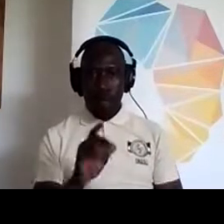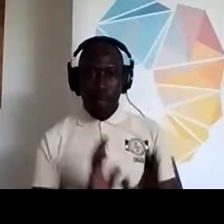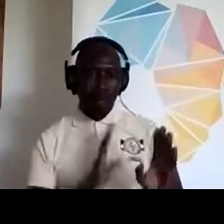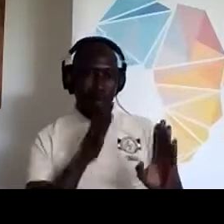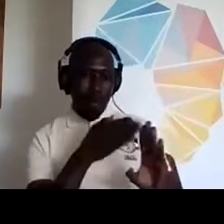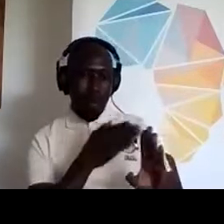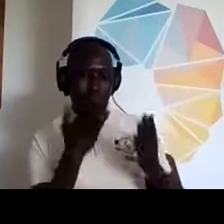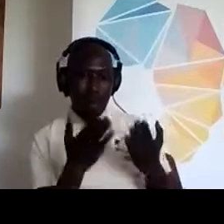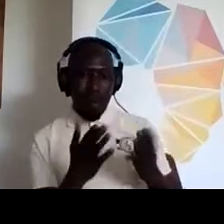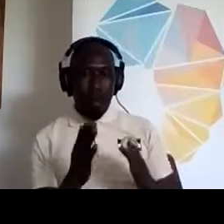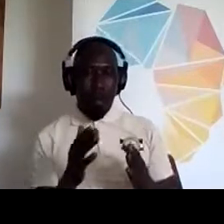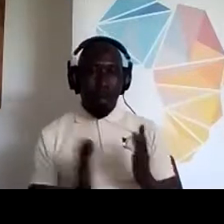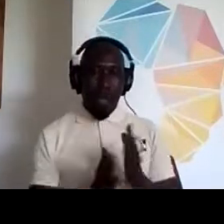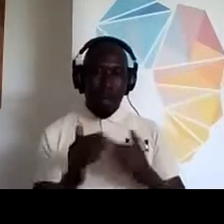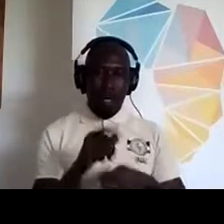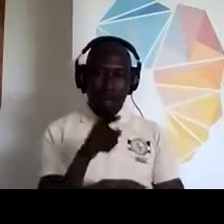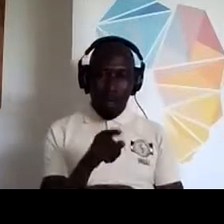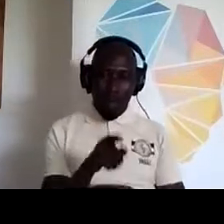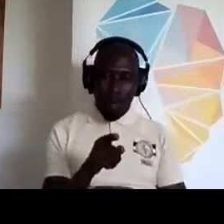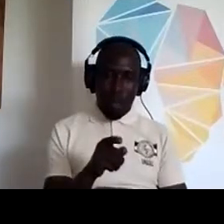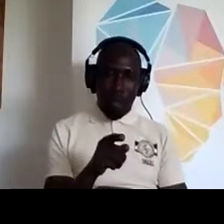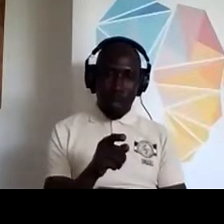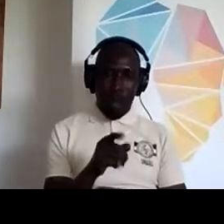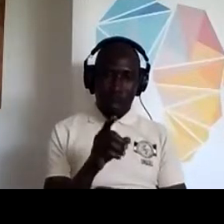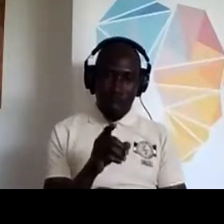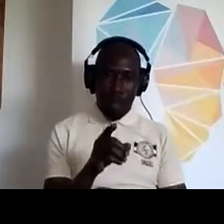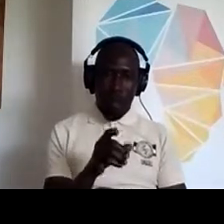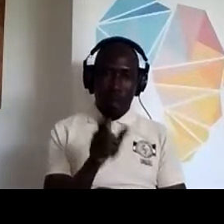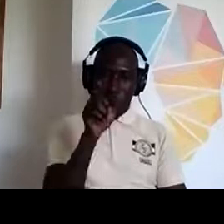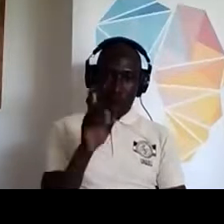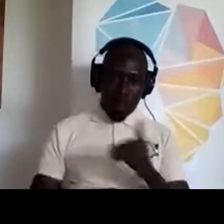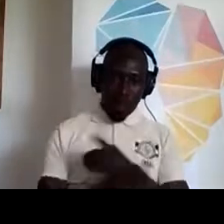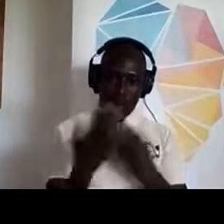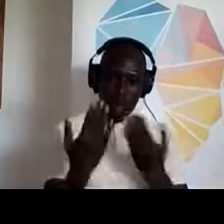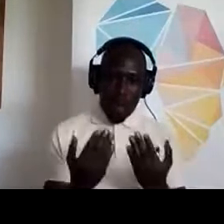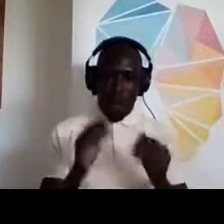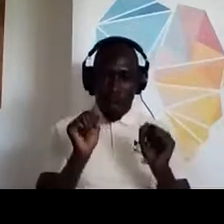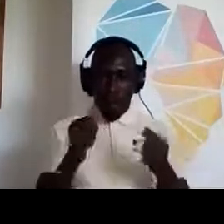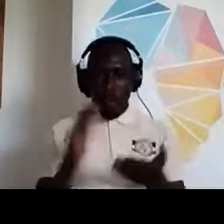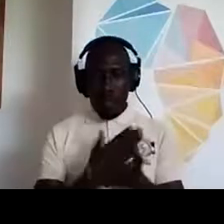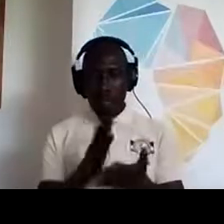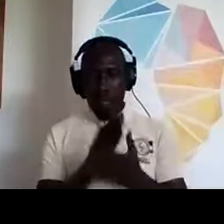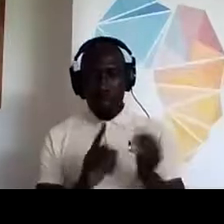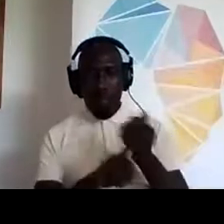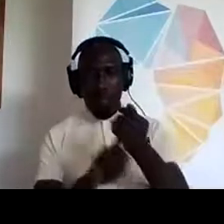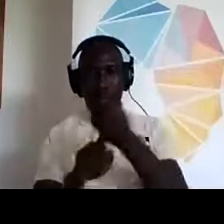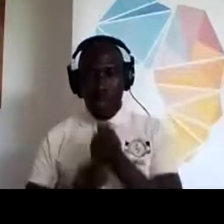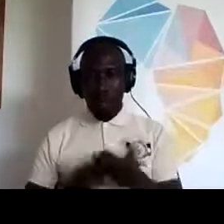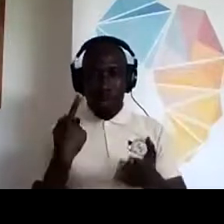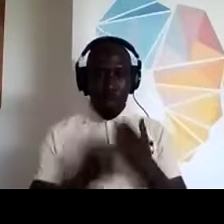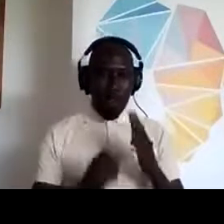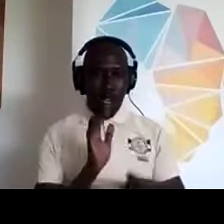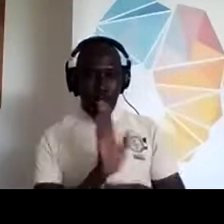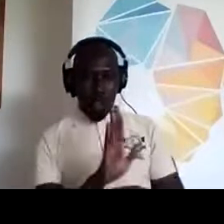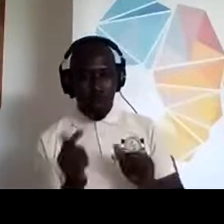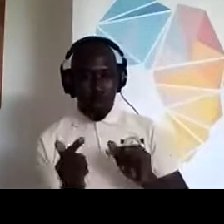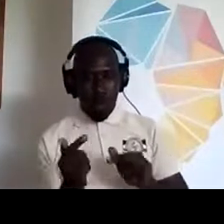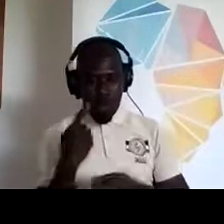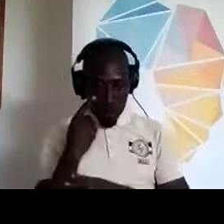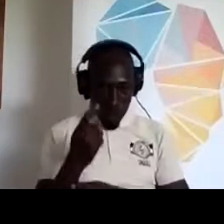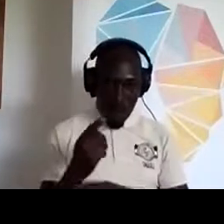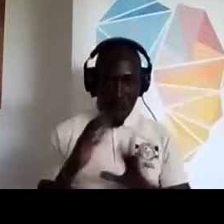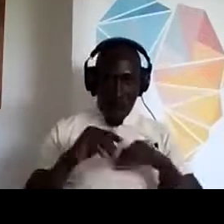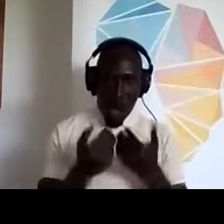the accessibility for persons with disability. Maybe you could share some of the findings, what you discovered,